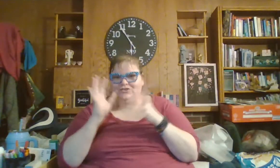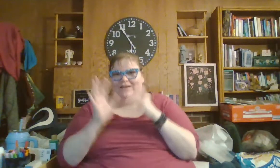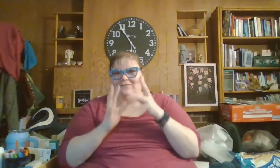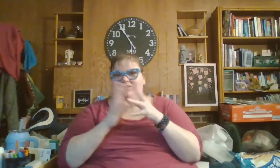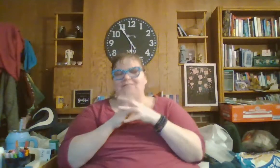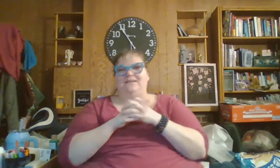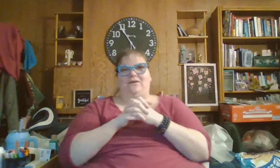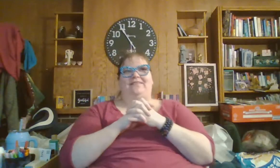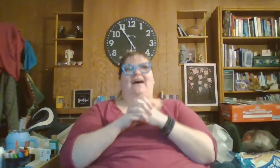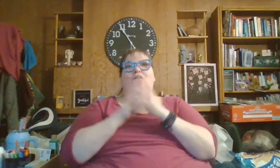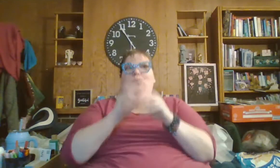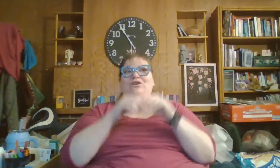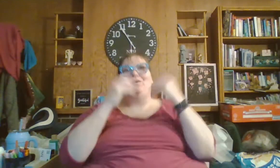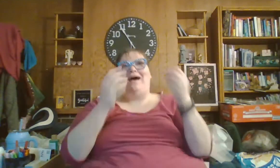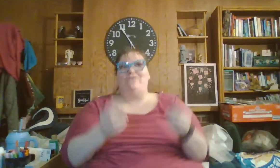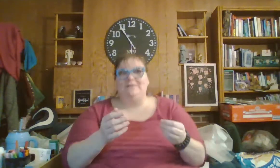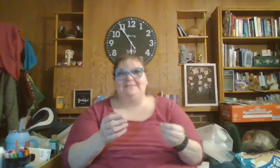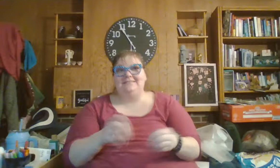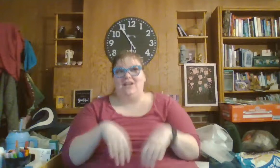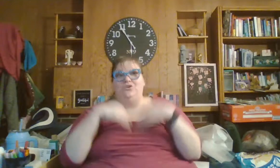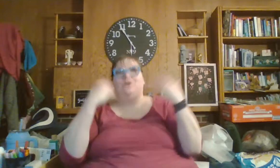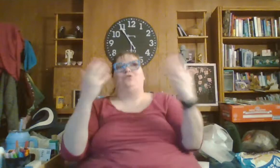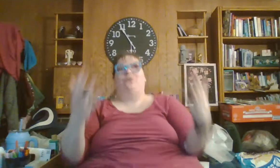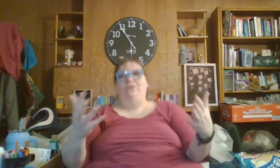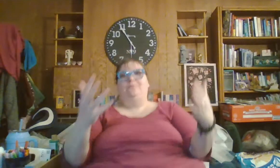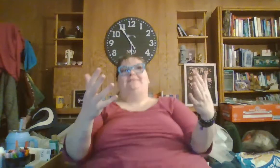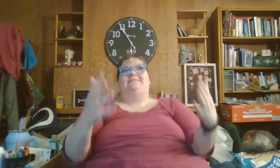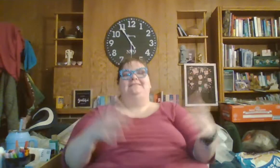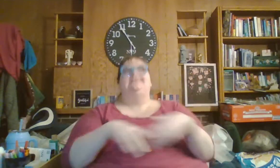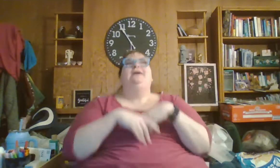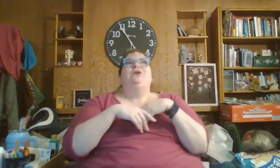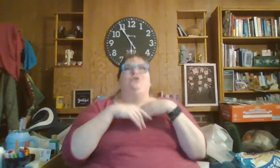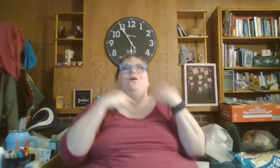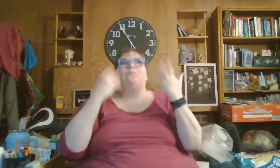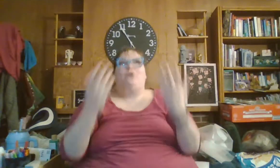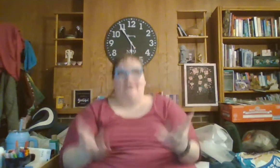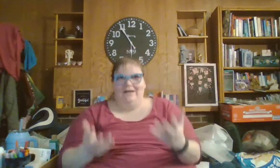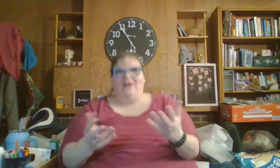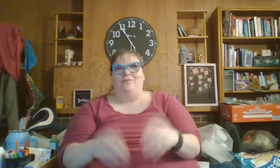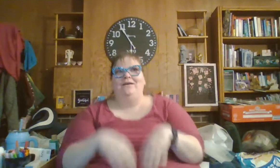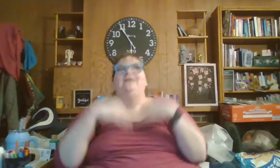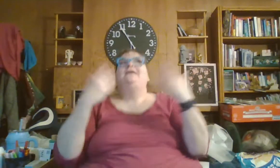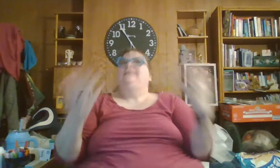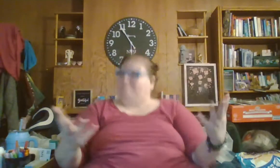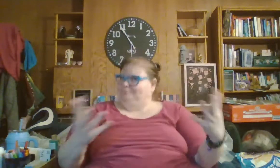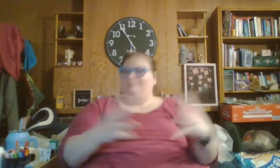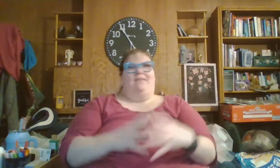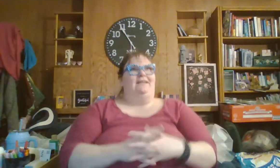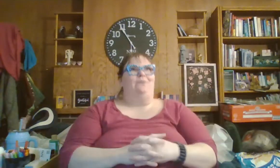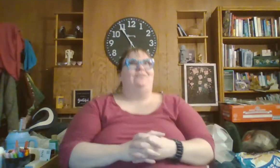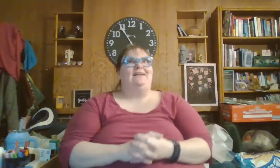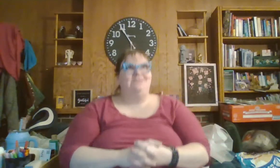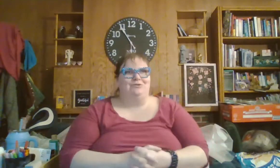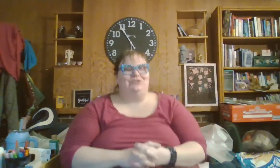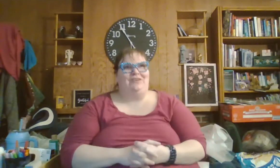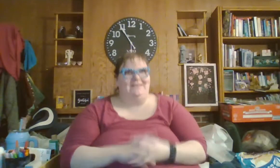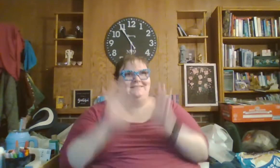trying to figure something out with that, or you have a business and you want to grow your business, you want more income, Meg can help with that too.